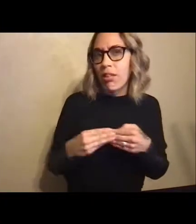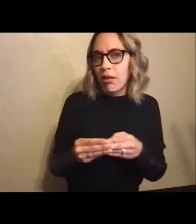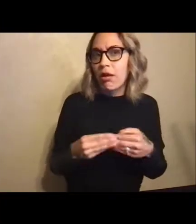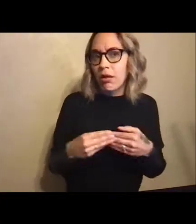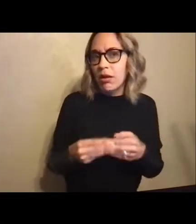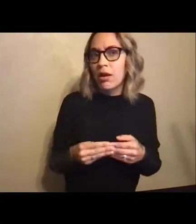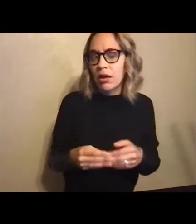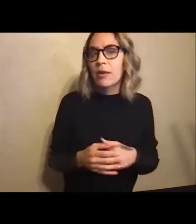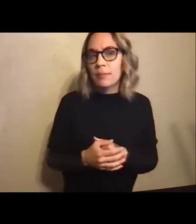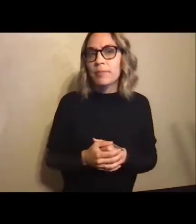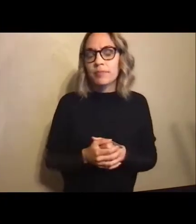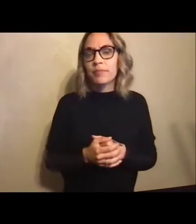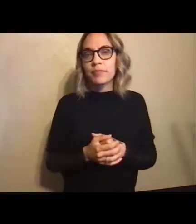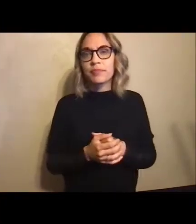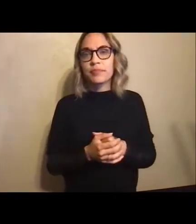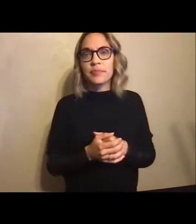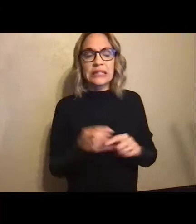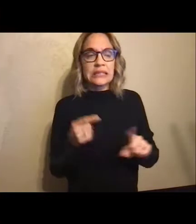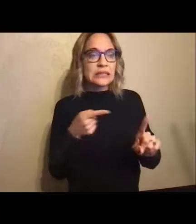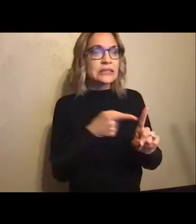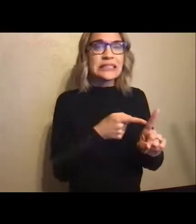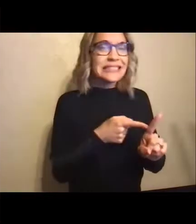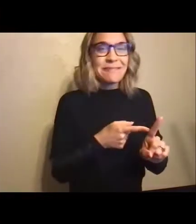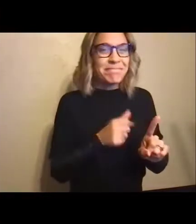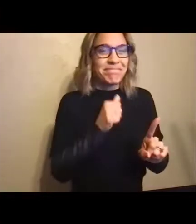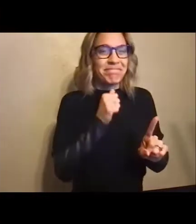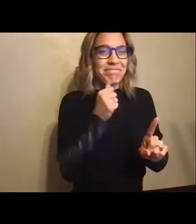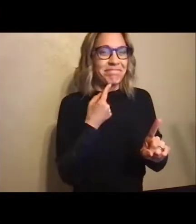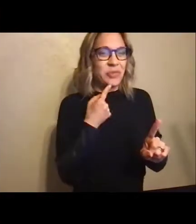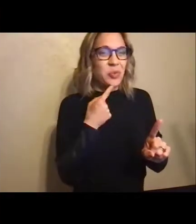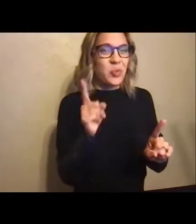It is important that you're flexible as well.